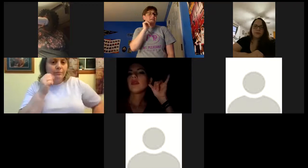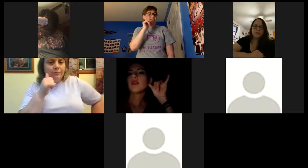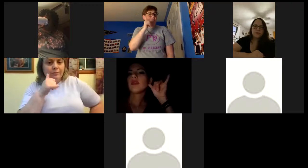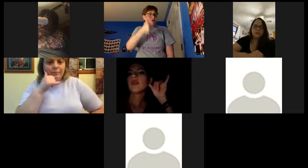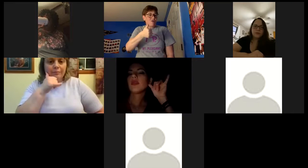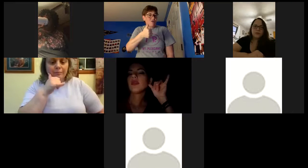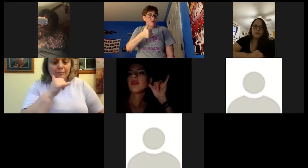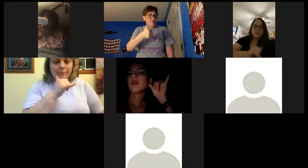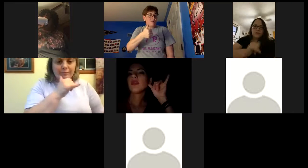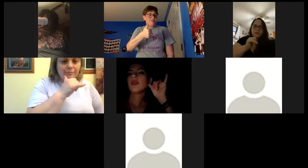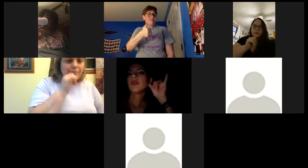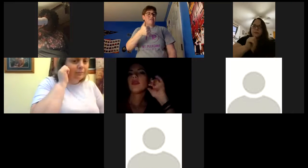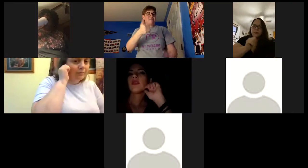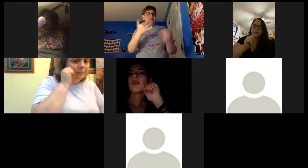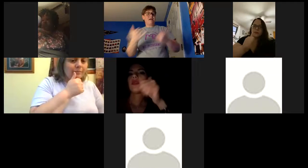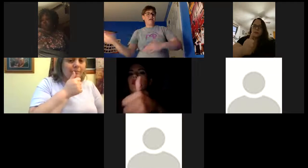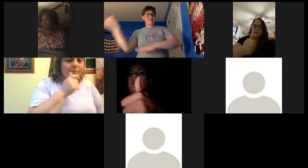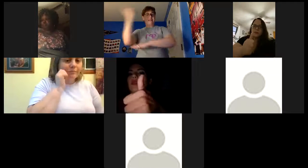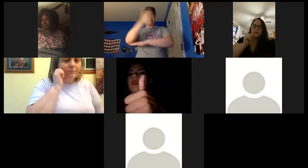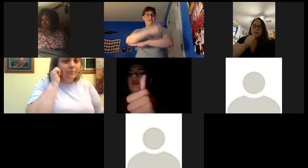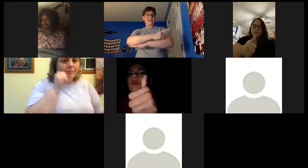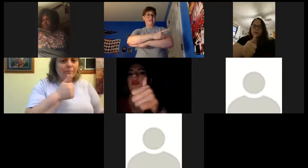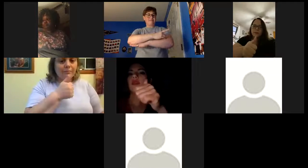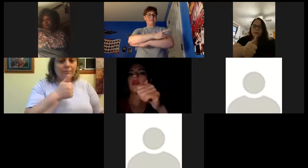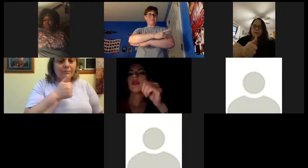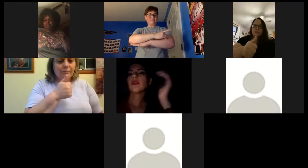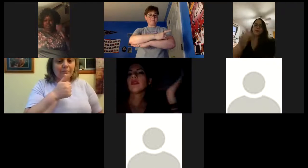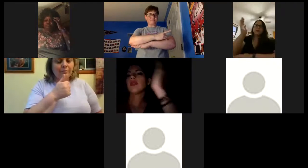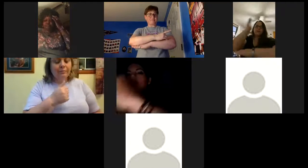and then tomorrow, and then today.